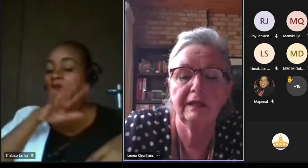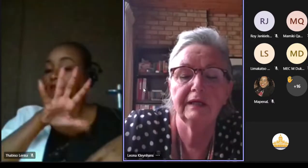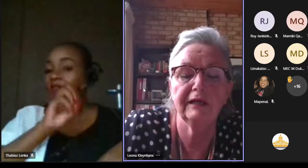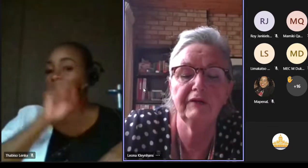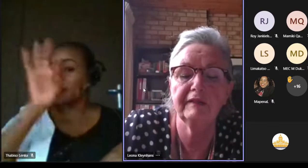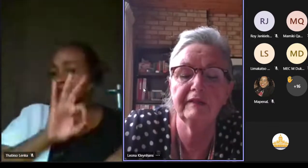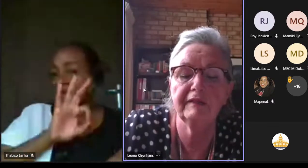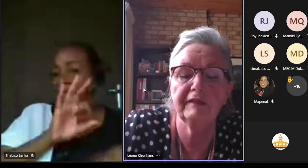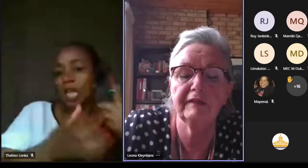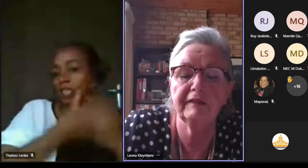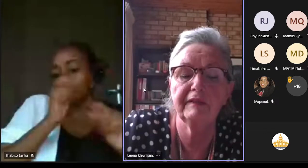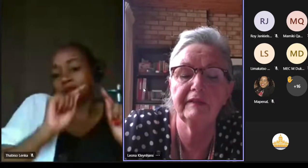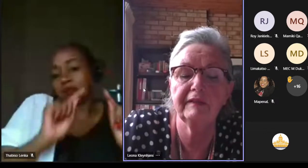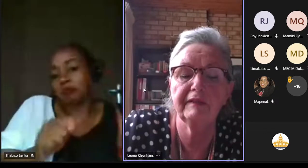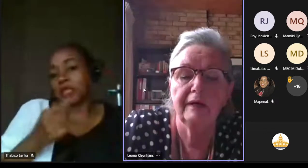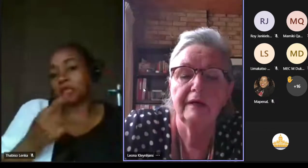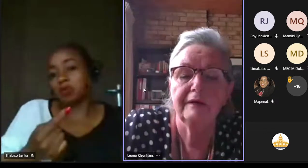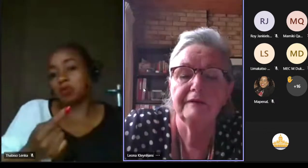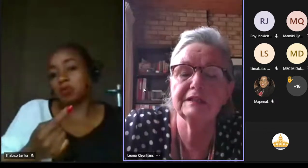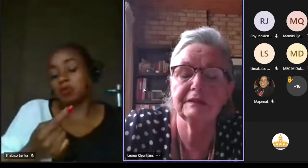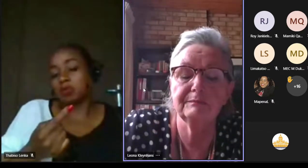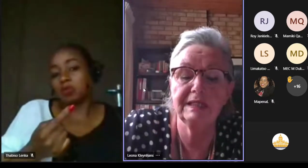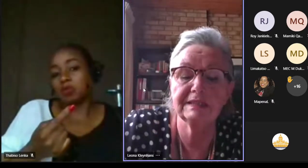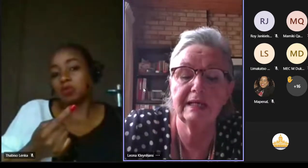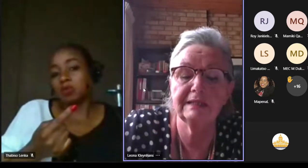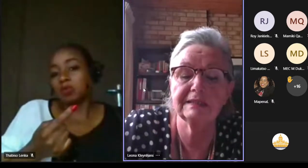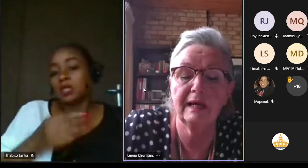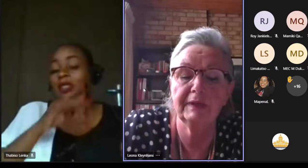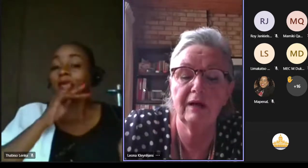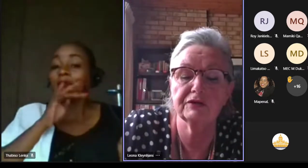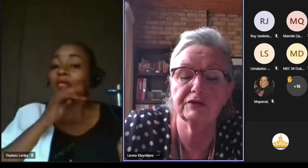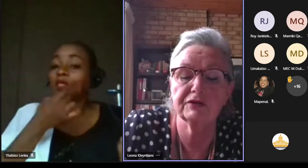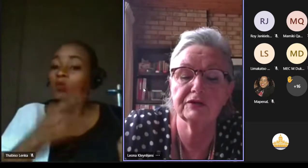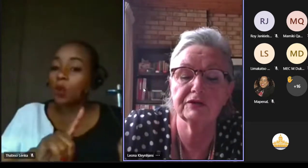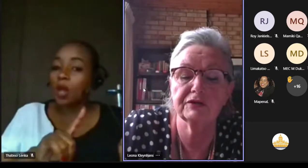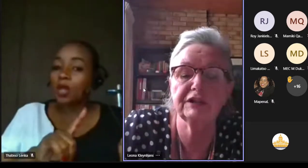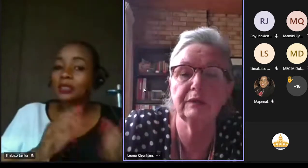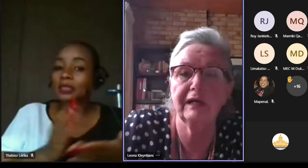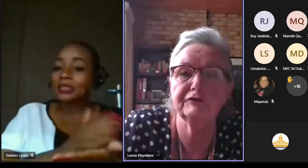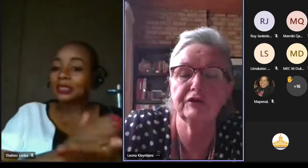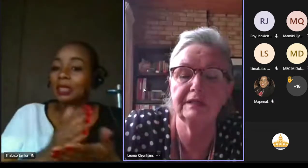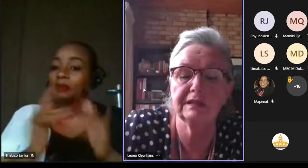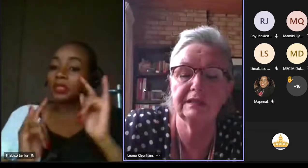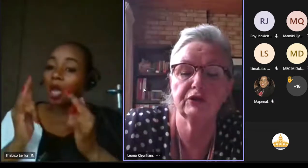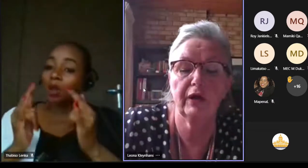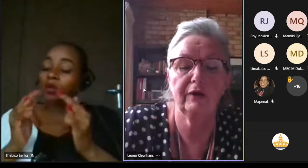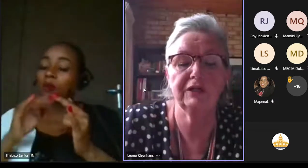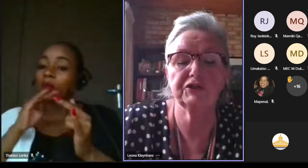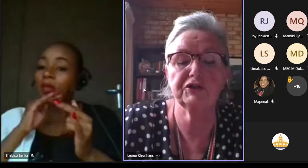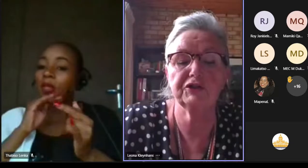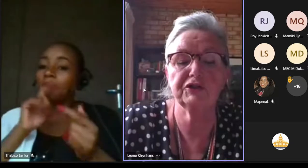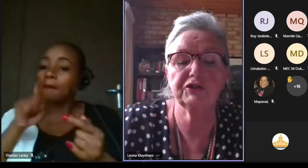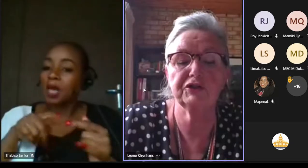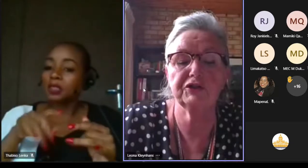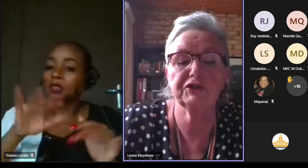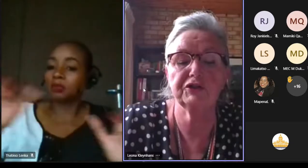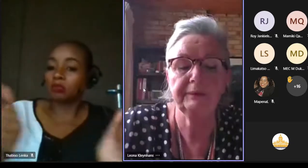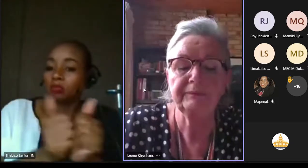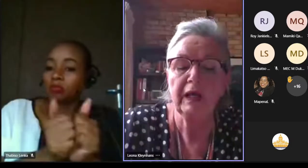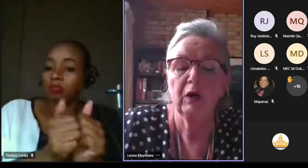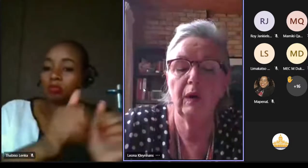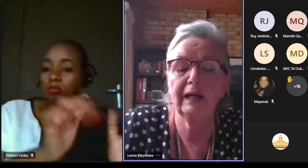majority, giving them sole control. This means that in some councils, the party will have to enter into coalitions in order